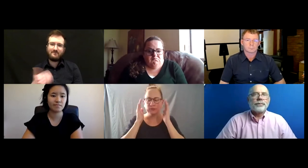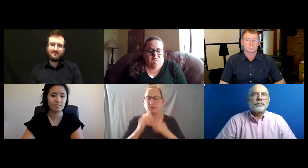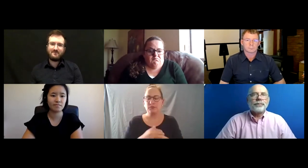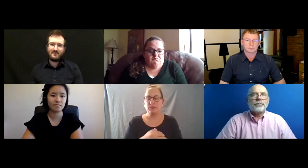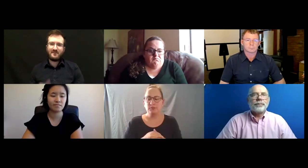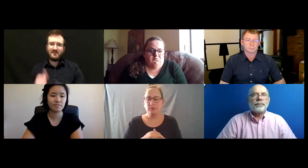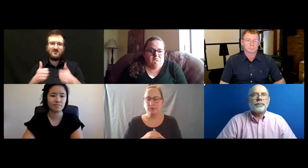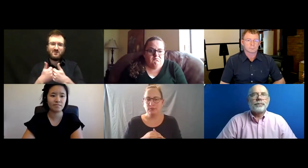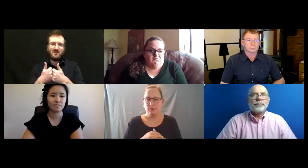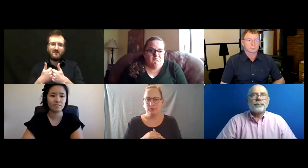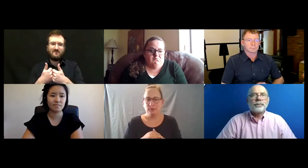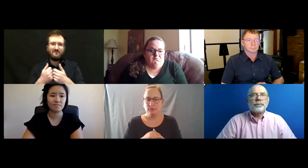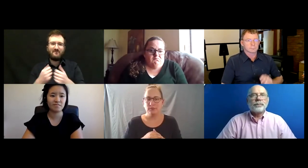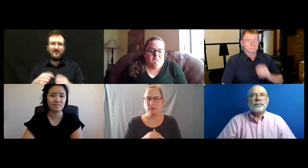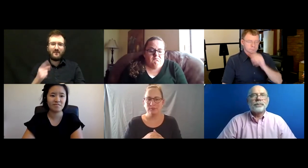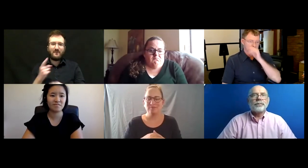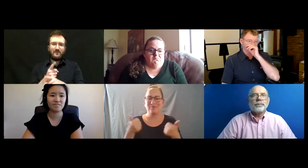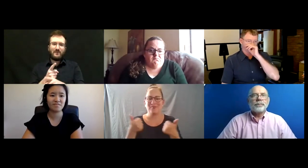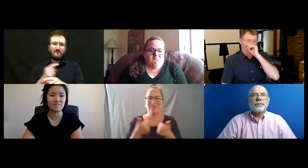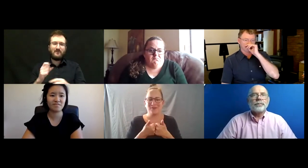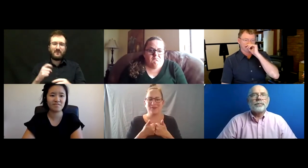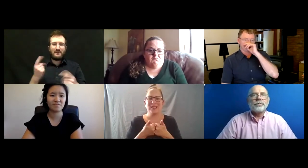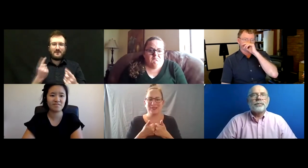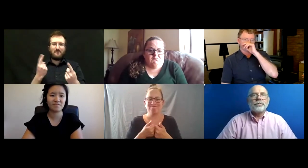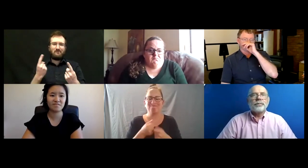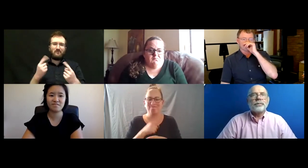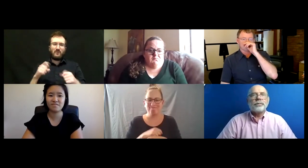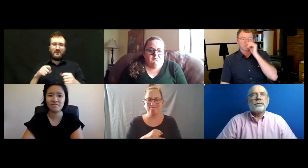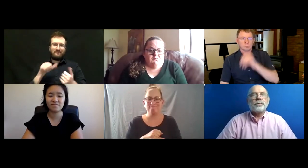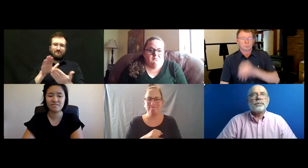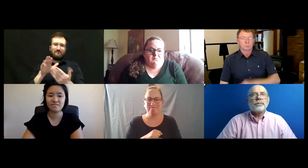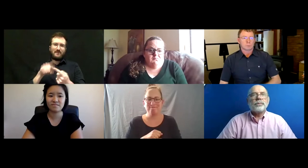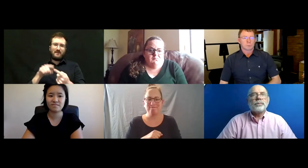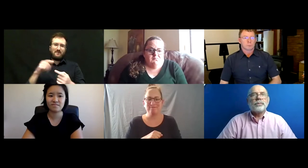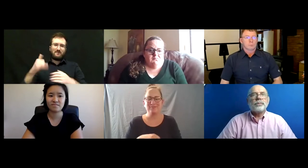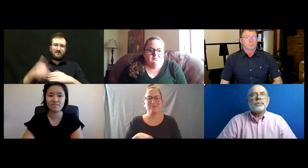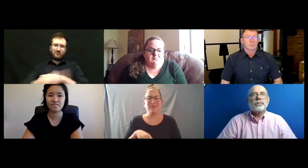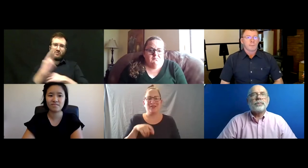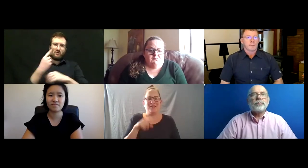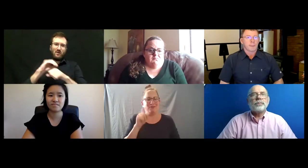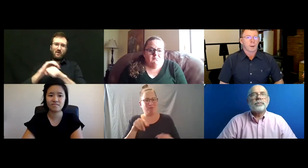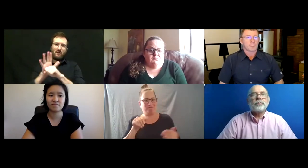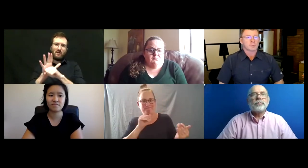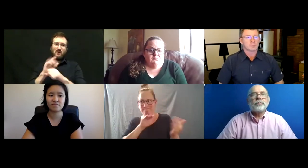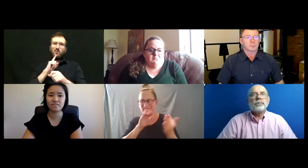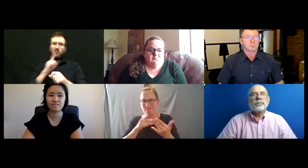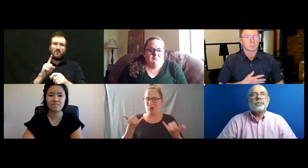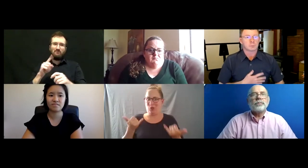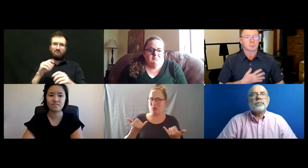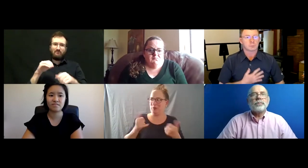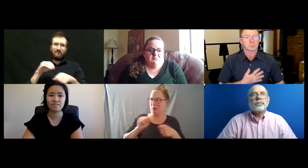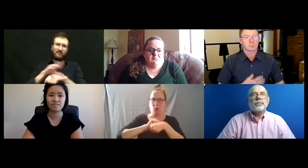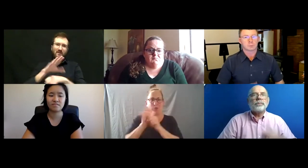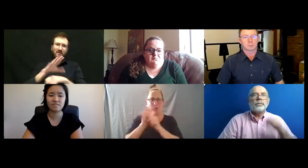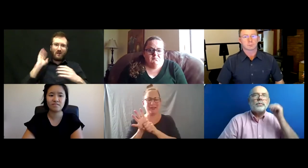in information sharing among the communities. That definitely is a challenge, especially with